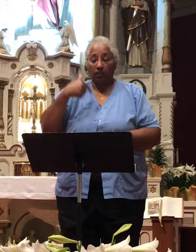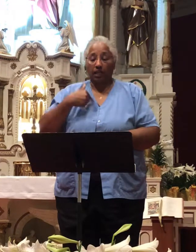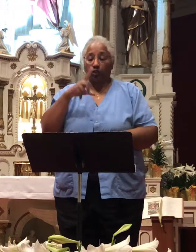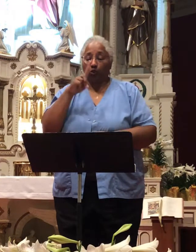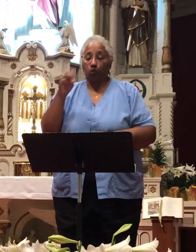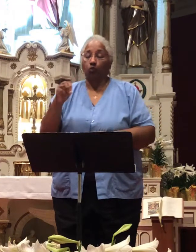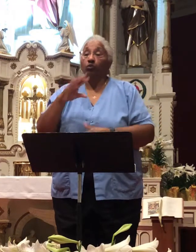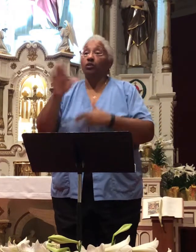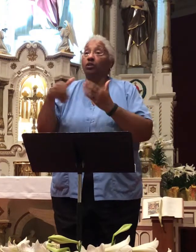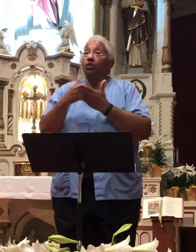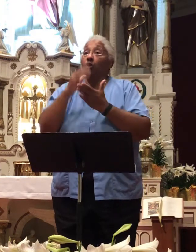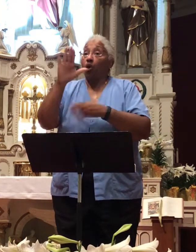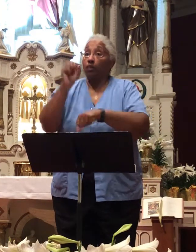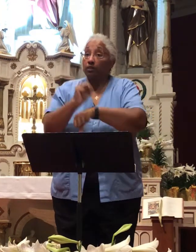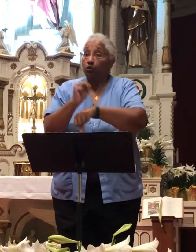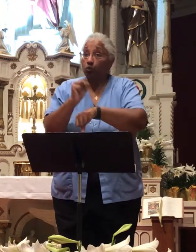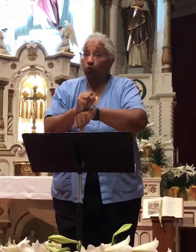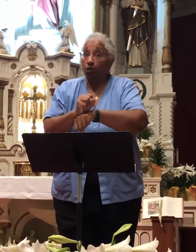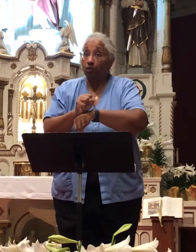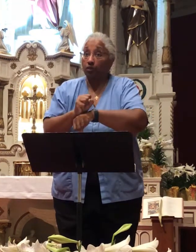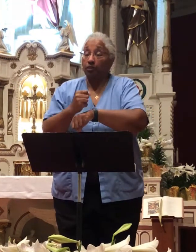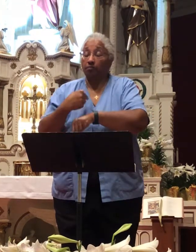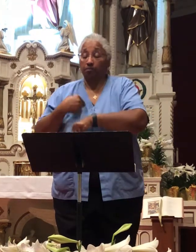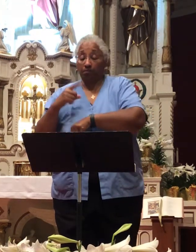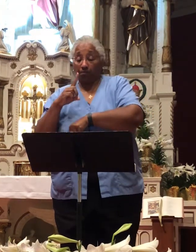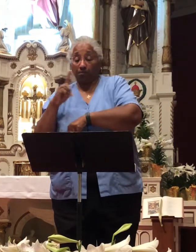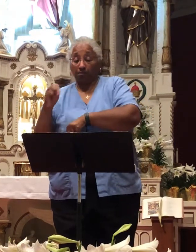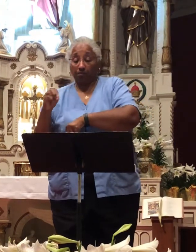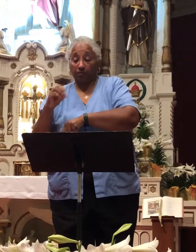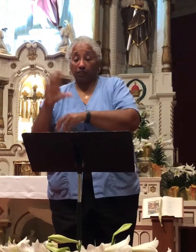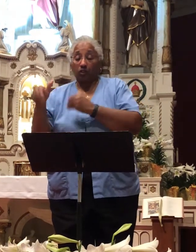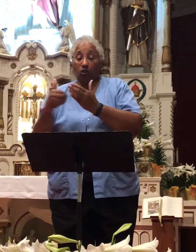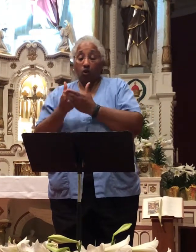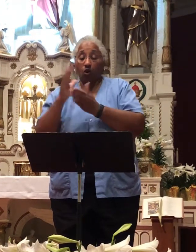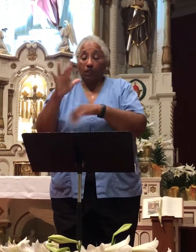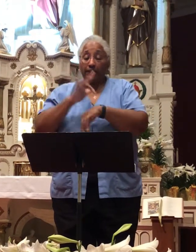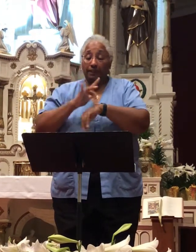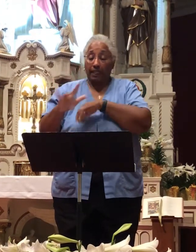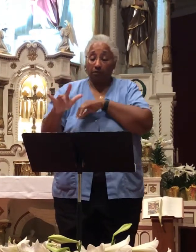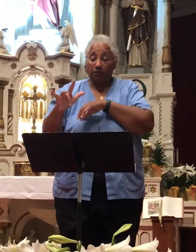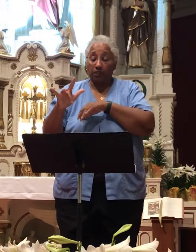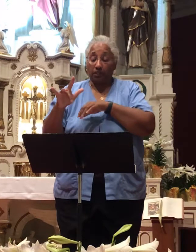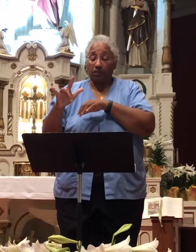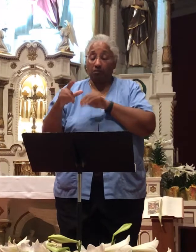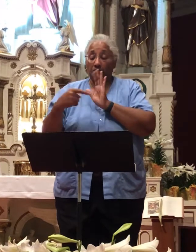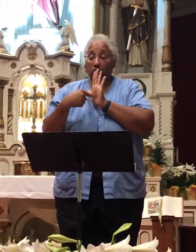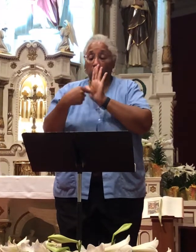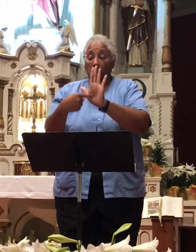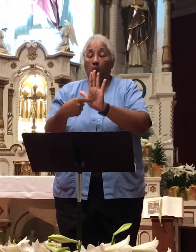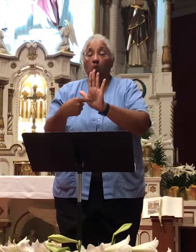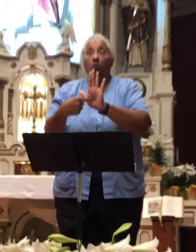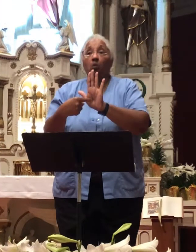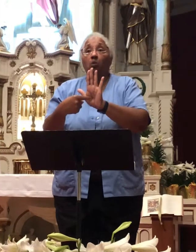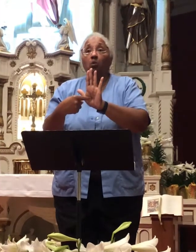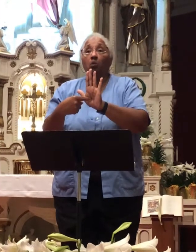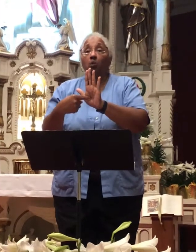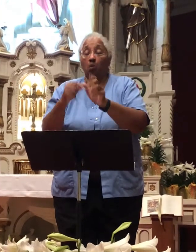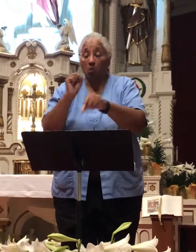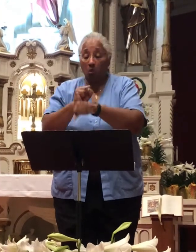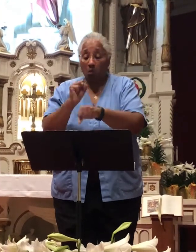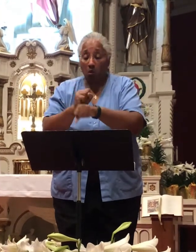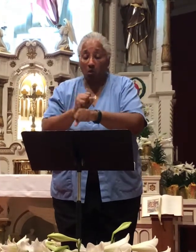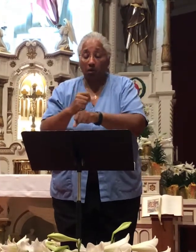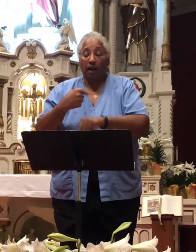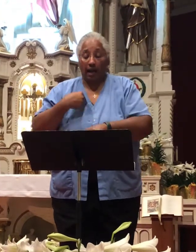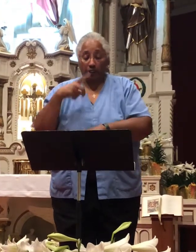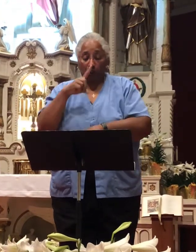And all his works? I do. And all his empty show? I do. Do you believe in